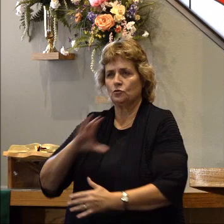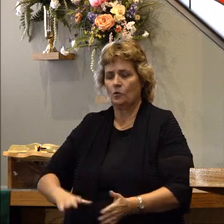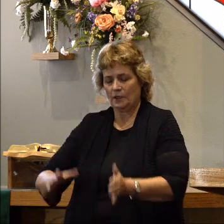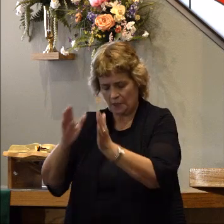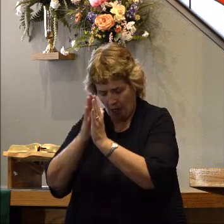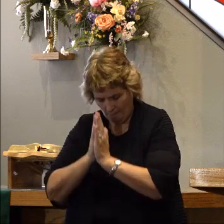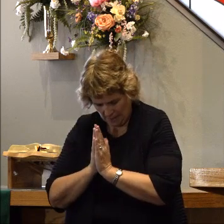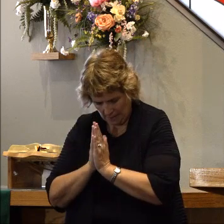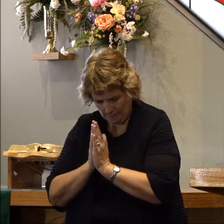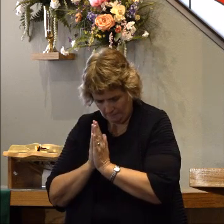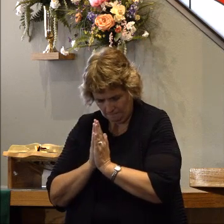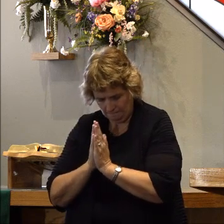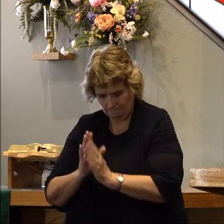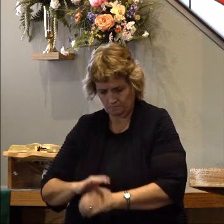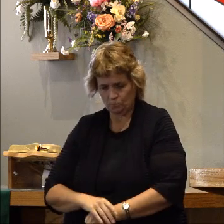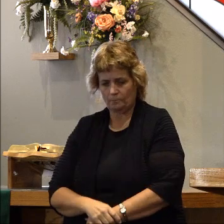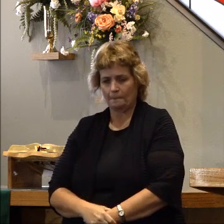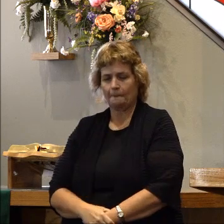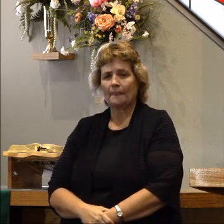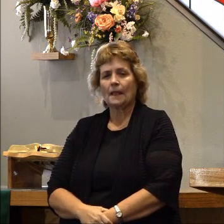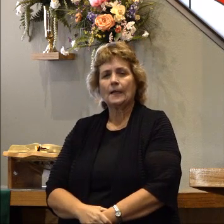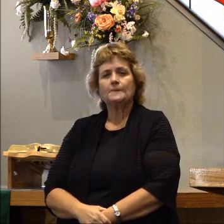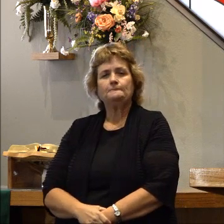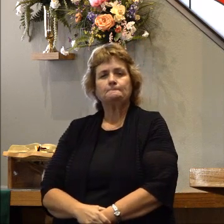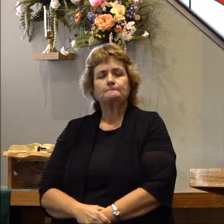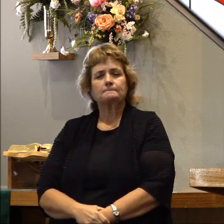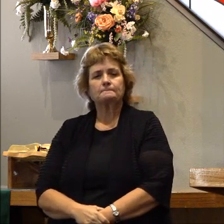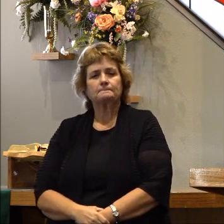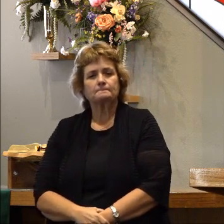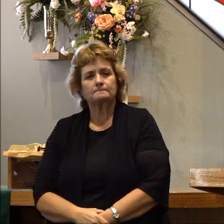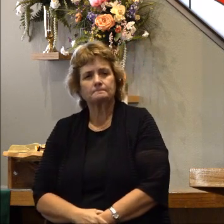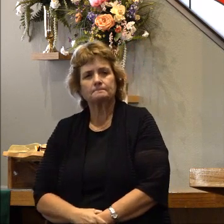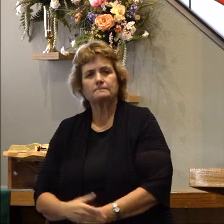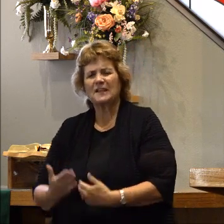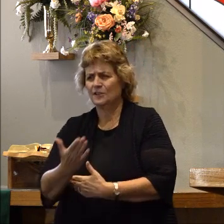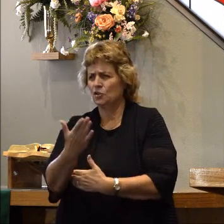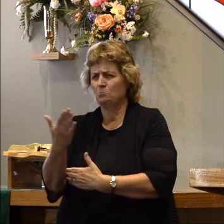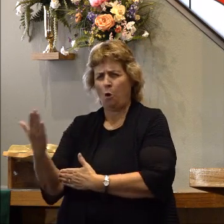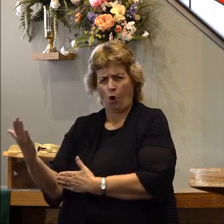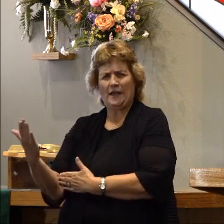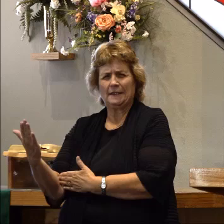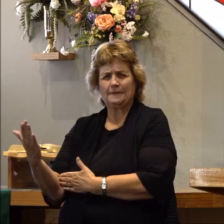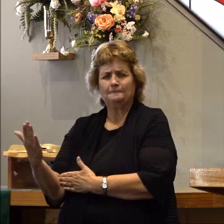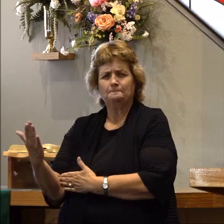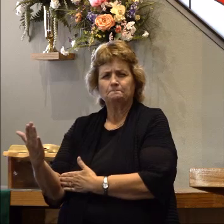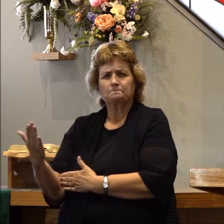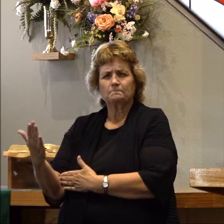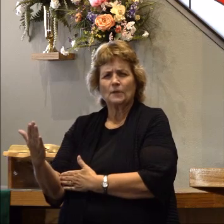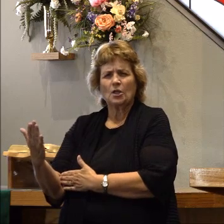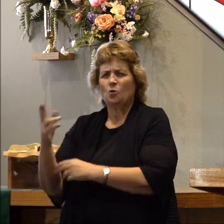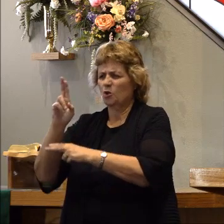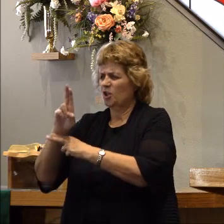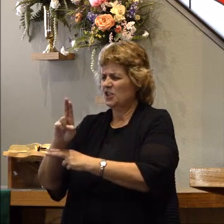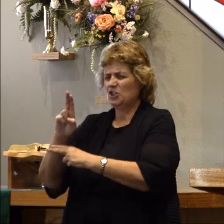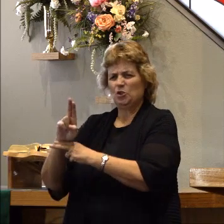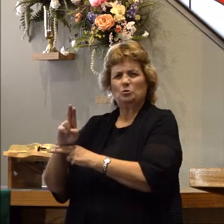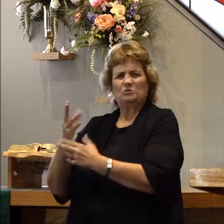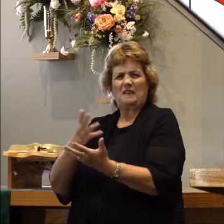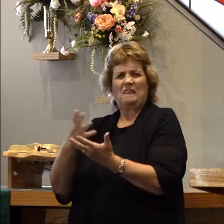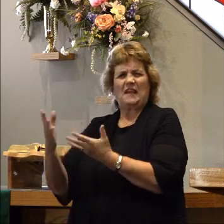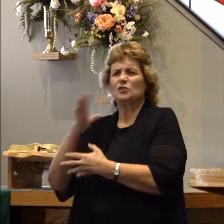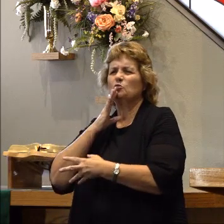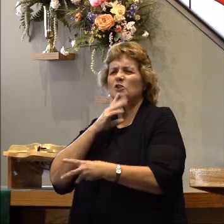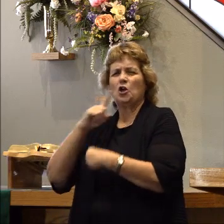Amen. This morning, we're going to take what we've been talking about over the last couple of weeks